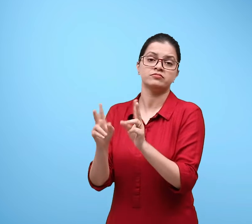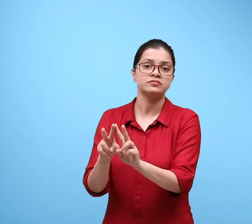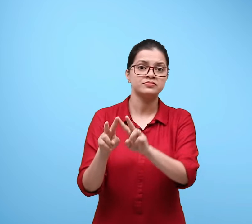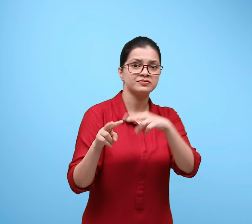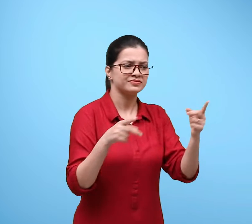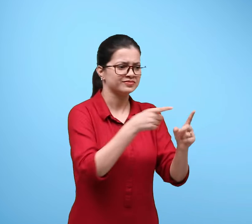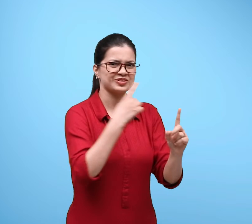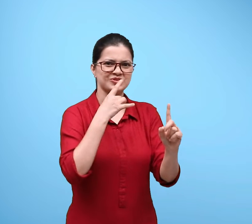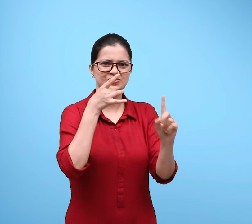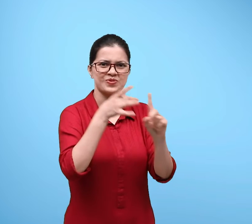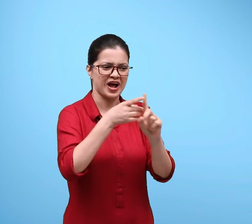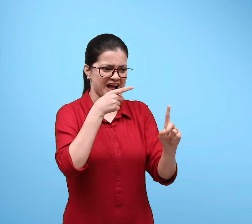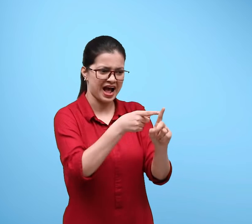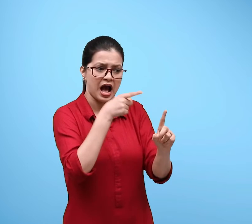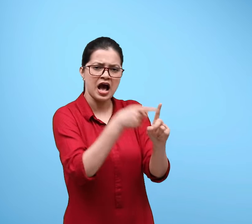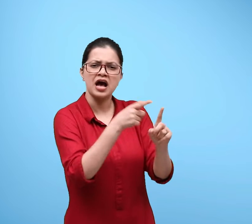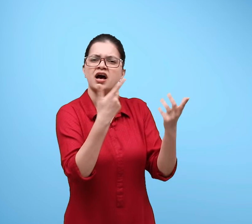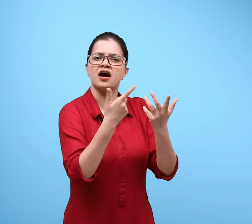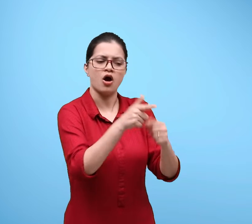while iron is hard.